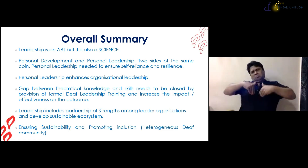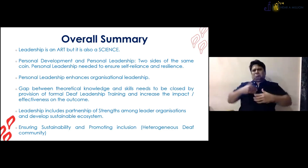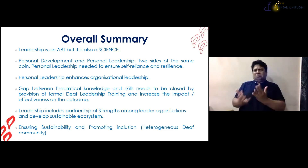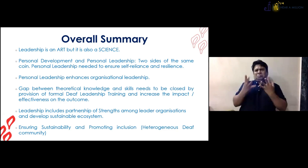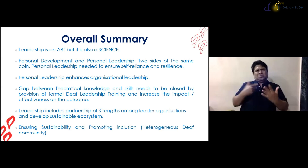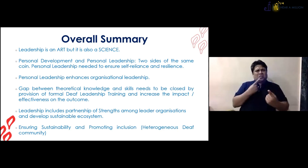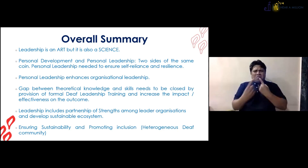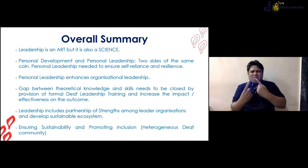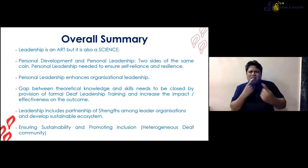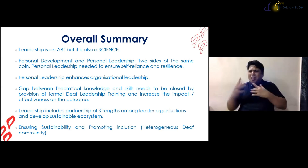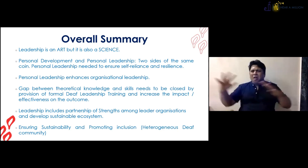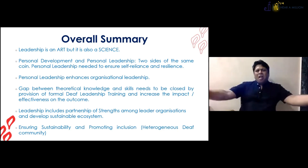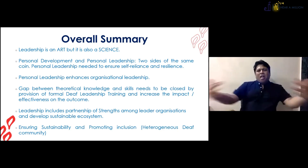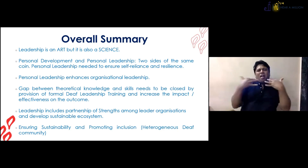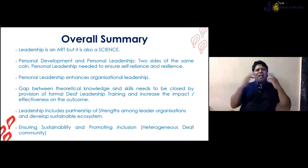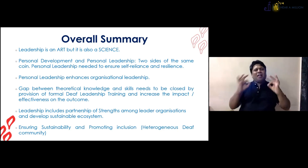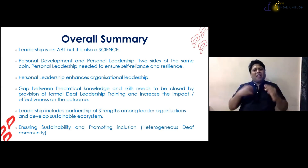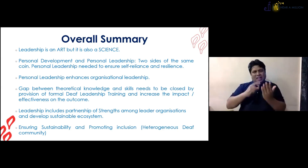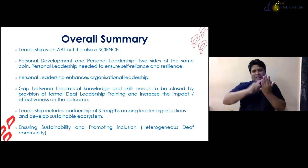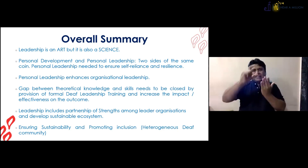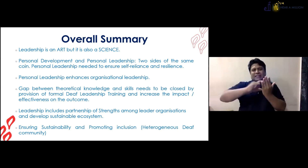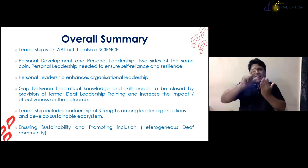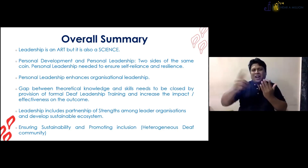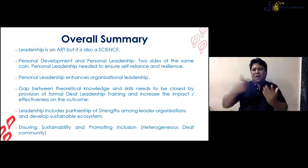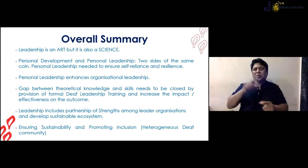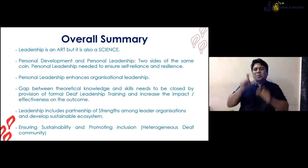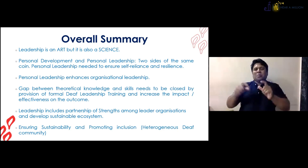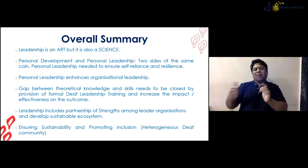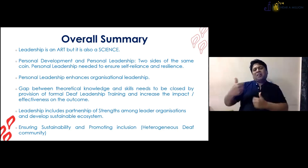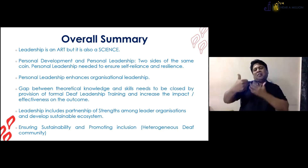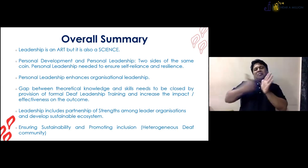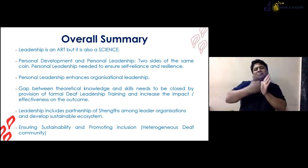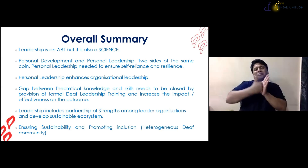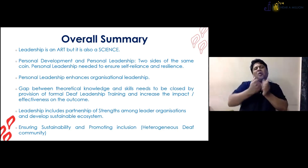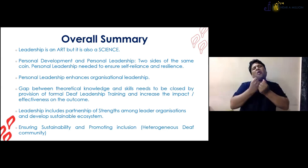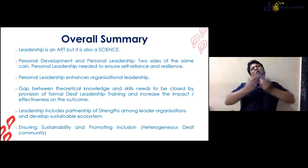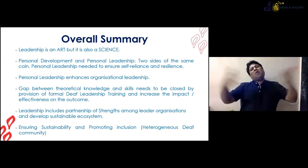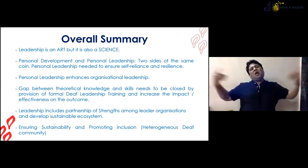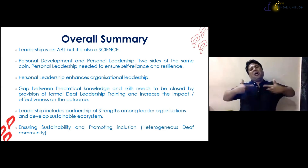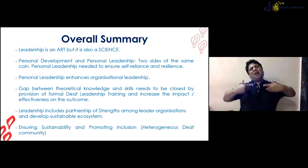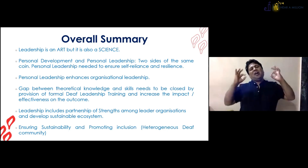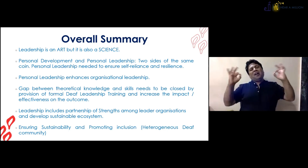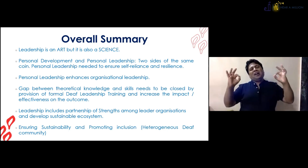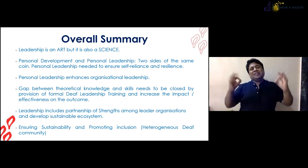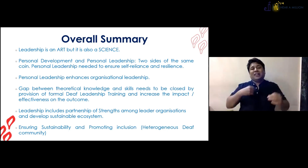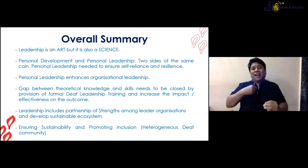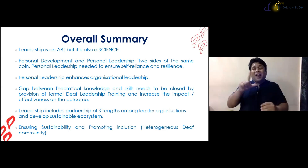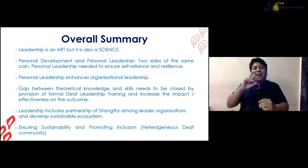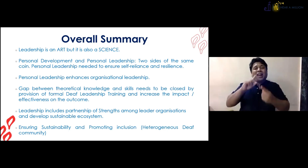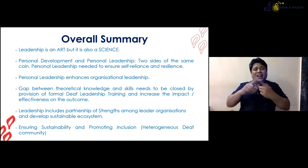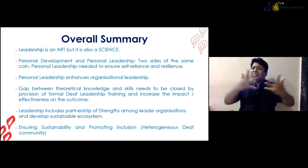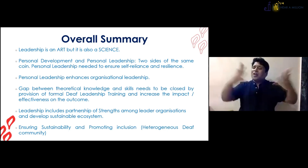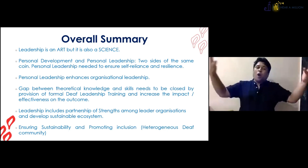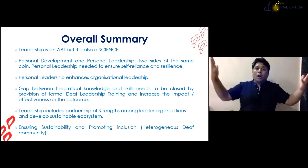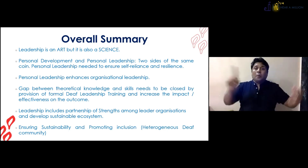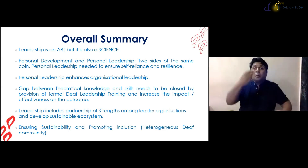Any person feels that I am a leader, I can talk through this, that. I have a great Instagram, people follow me, I have a lot of Instagram